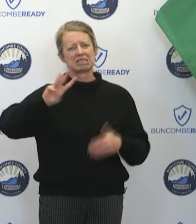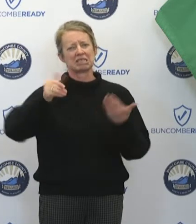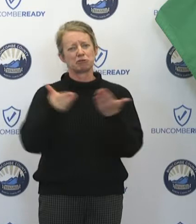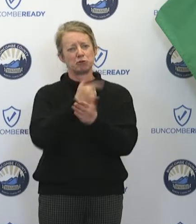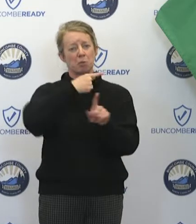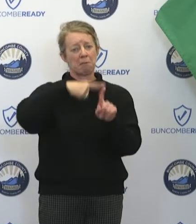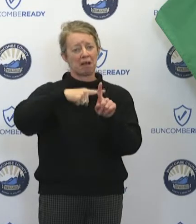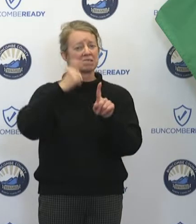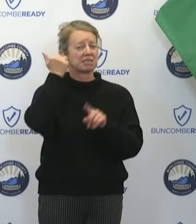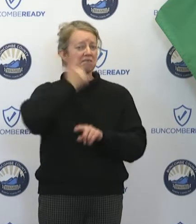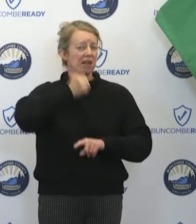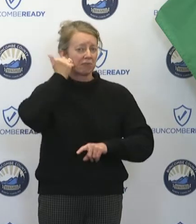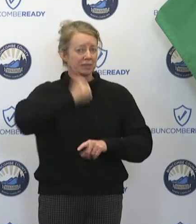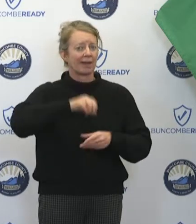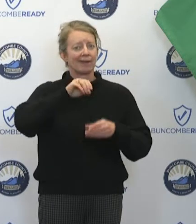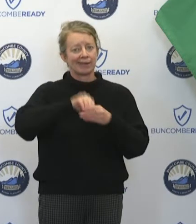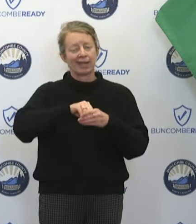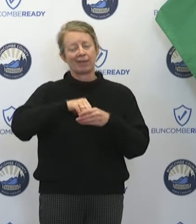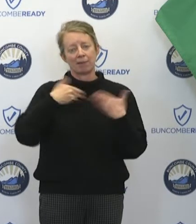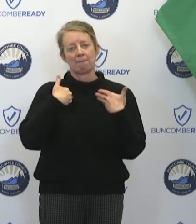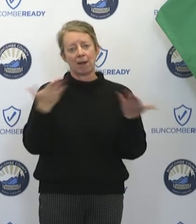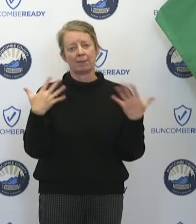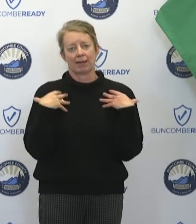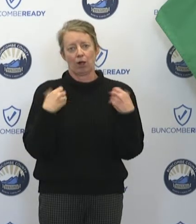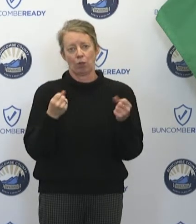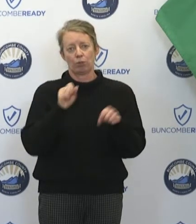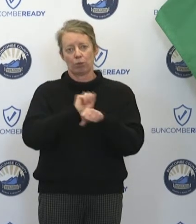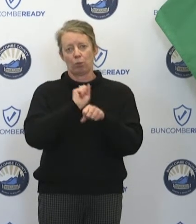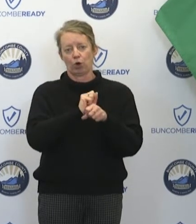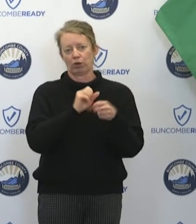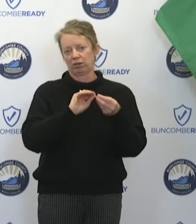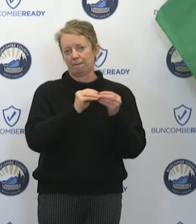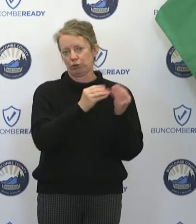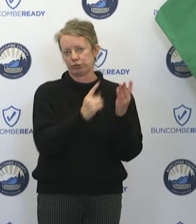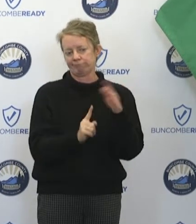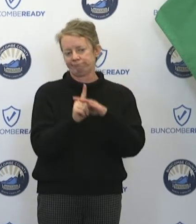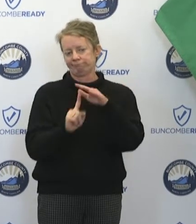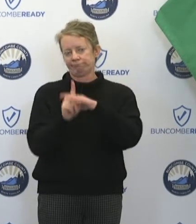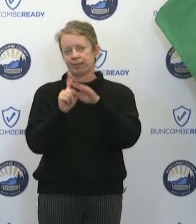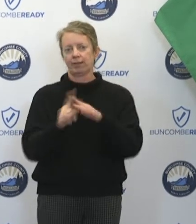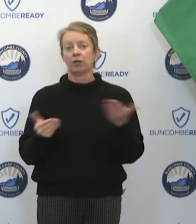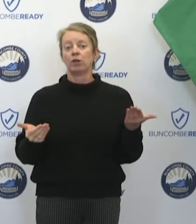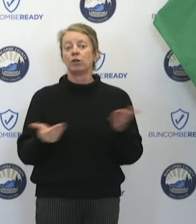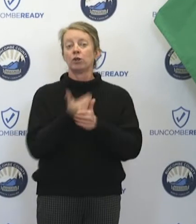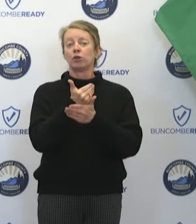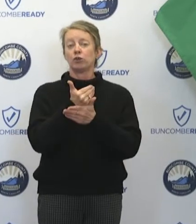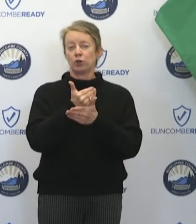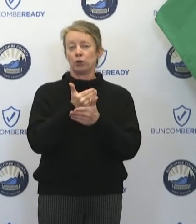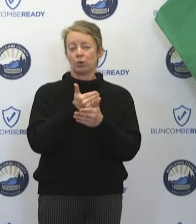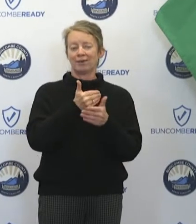per day enter our public health workflow. Our new cases per 100,000